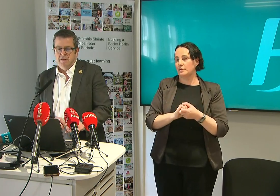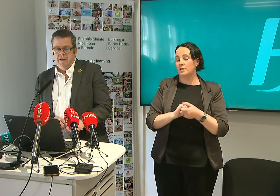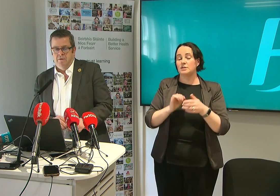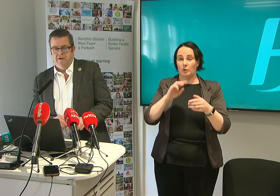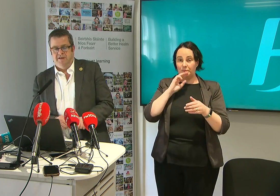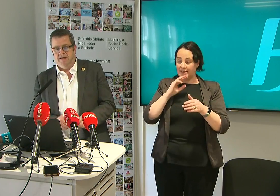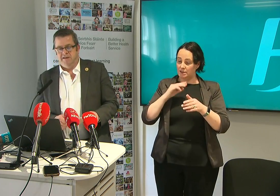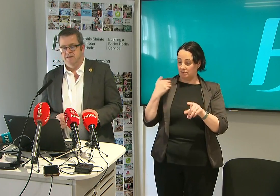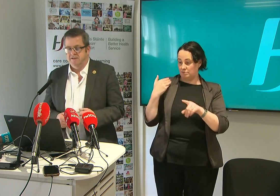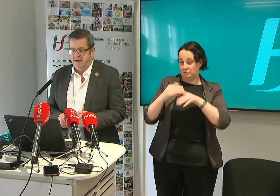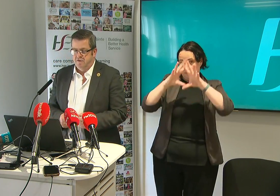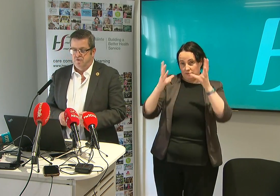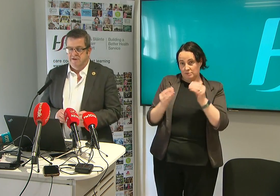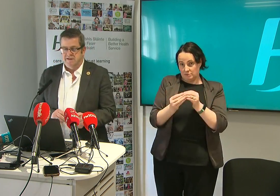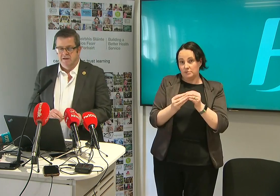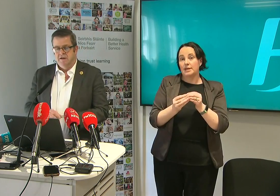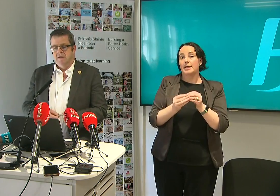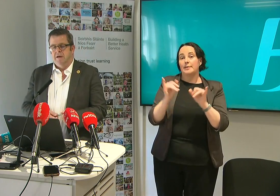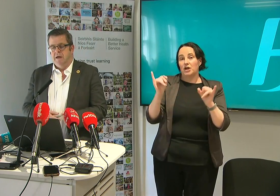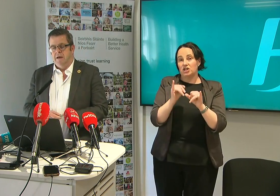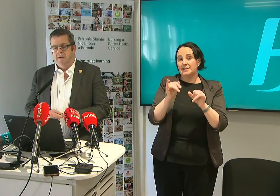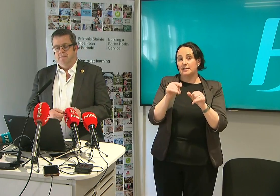summary, ED attendances have increased